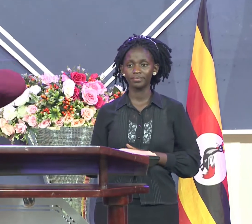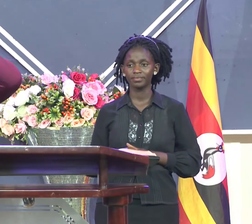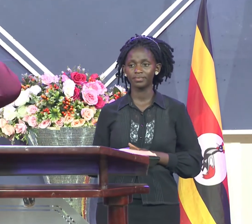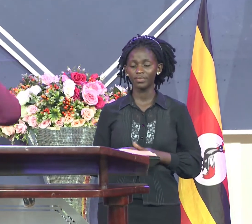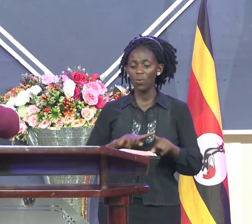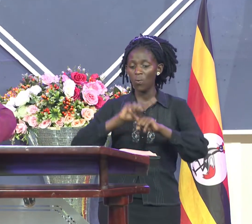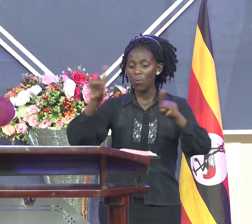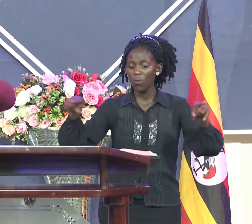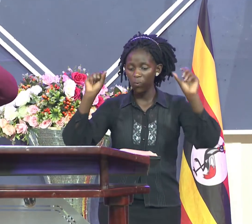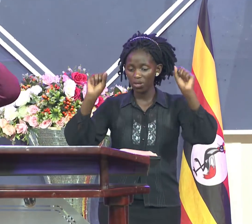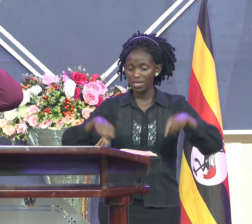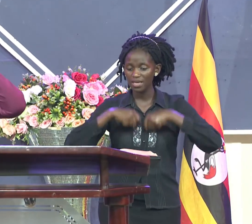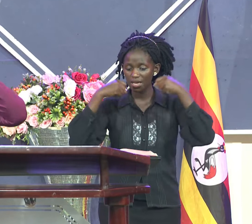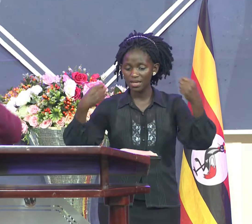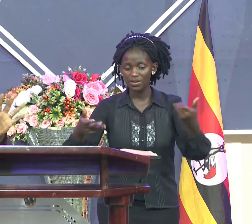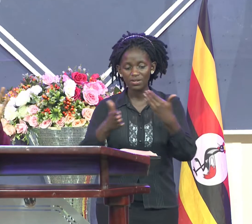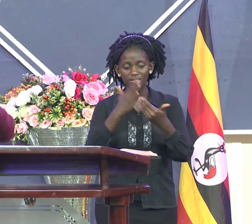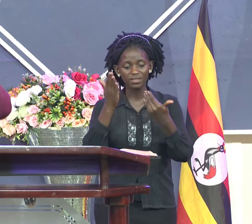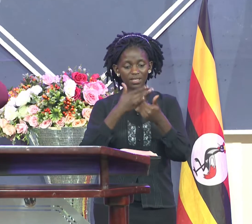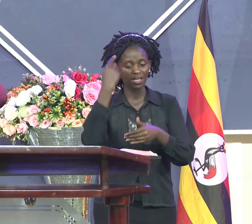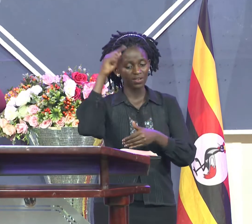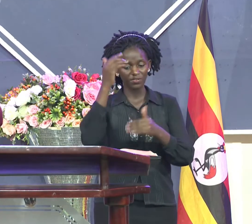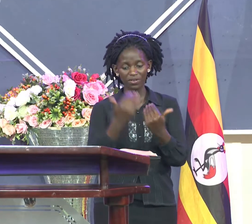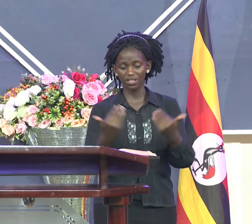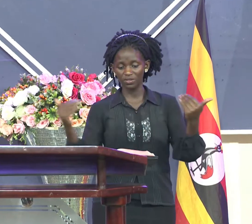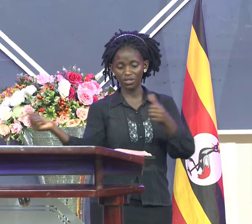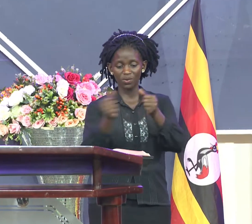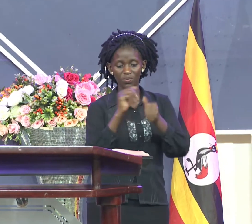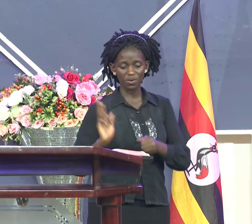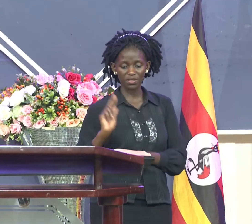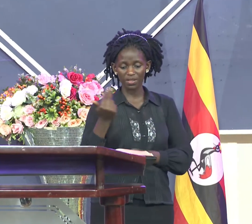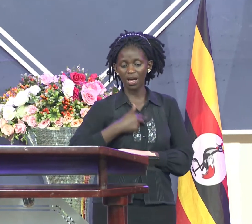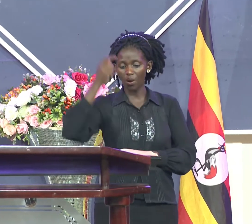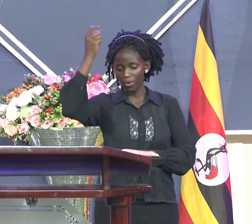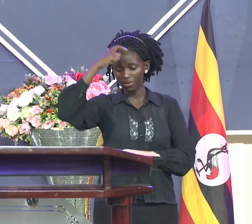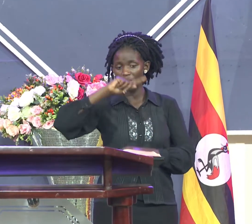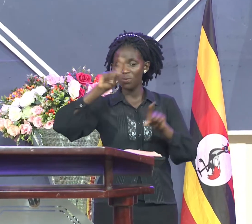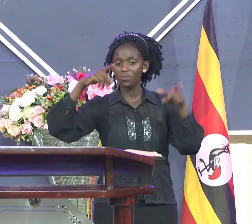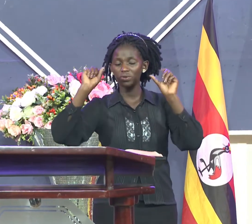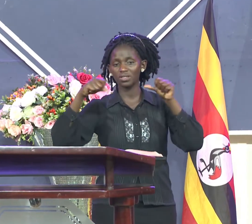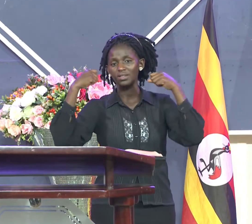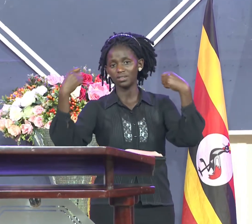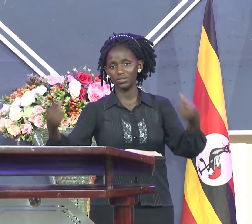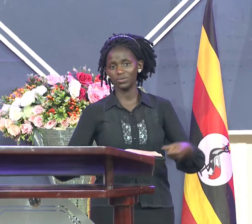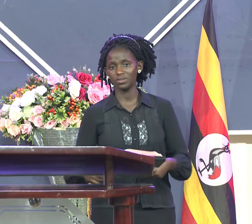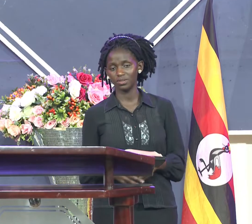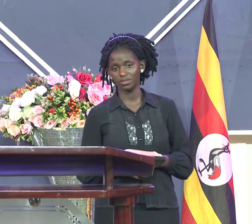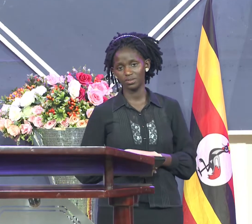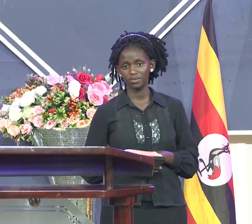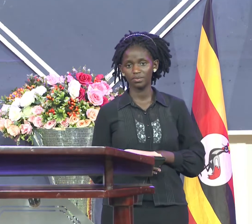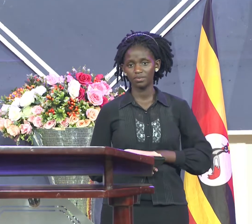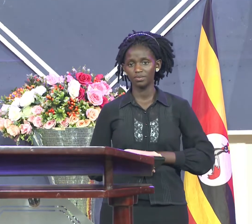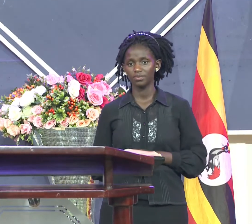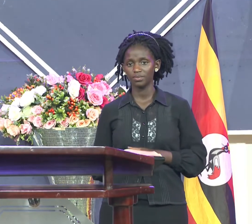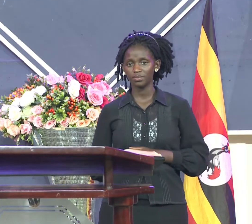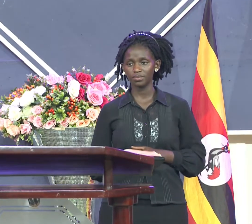wisdom. Tetusobola kulera abaana na magezi gaffe. We cannot parent or nurture up our children with